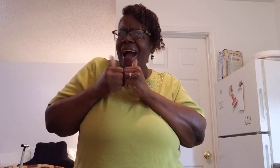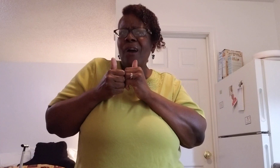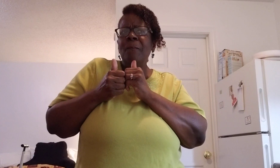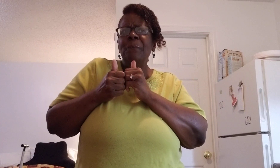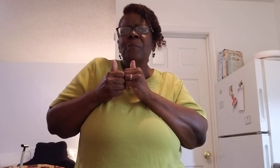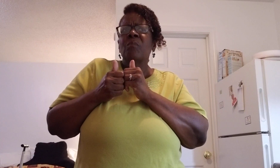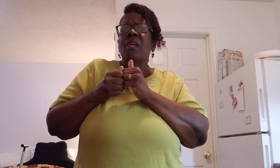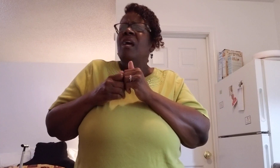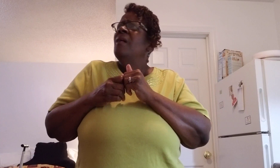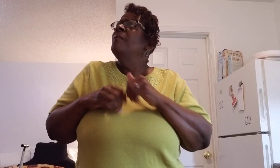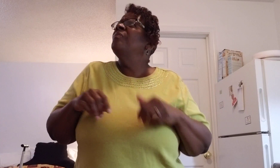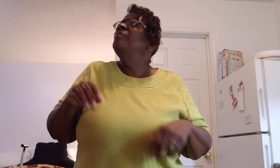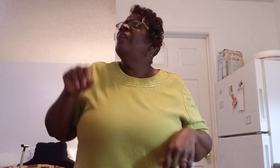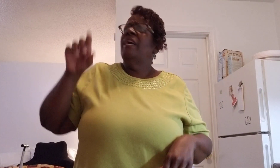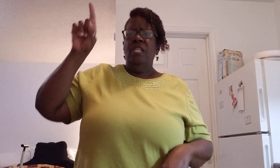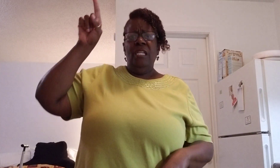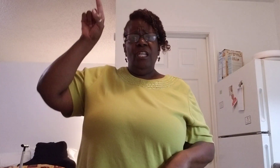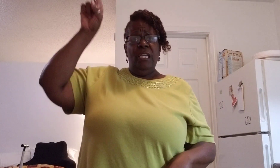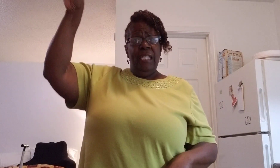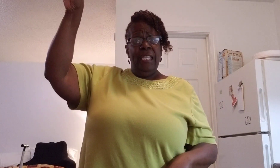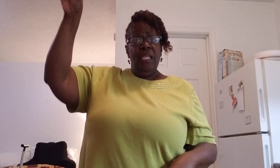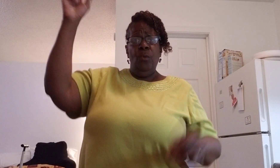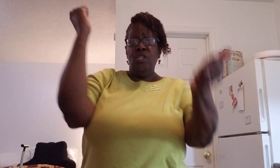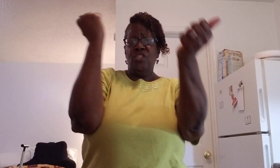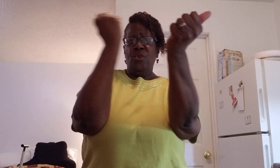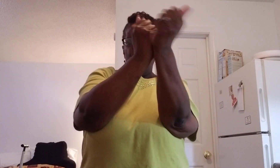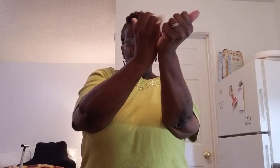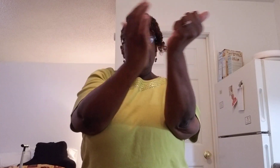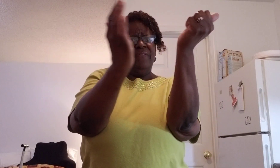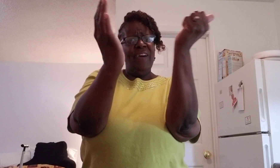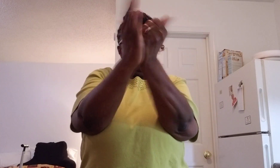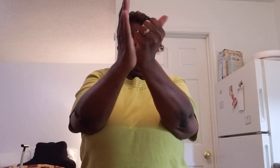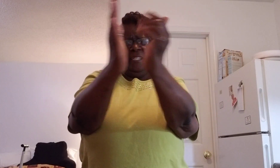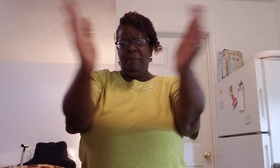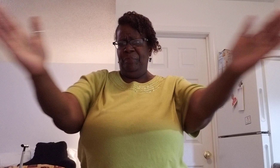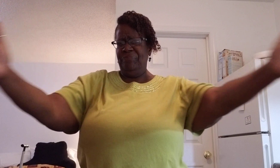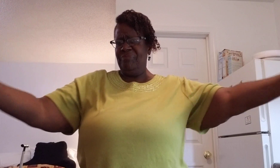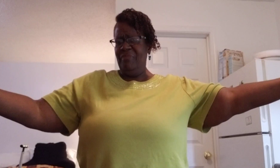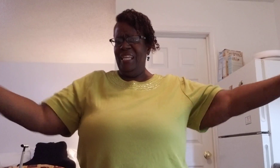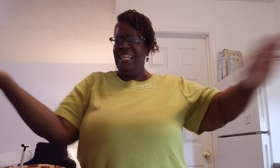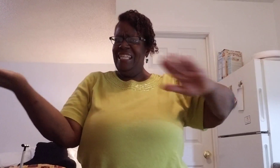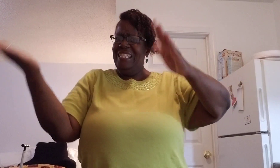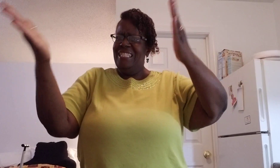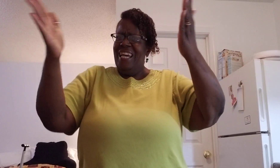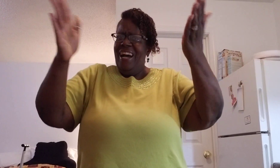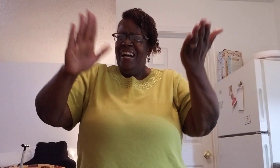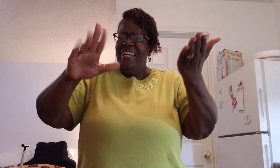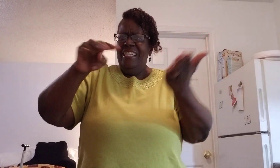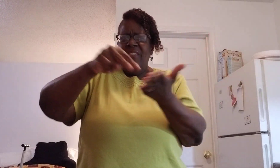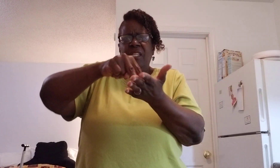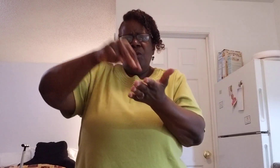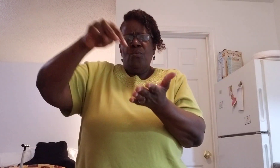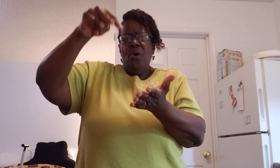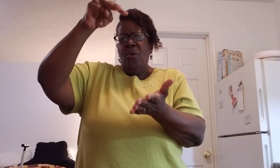how? That he was crucified. He died and then he